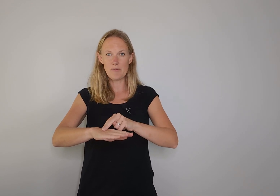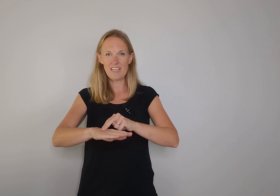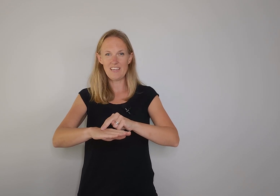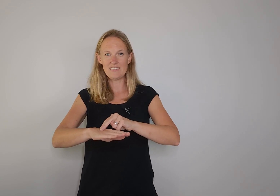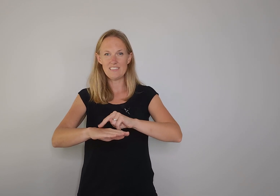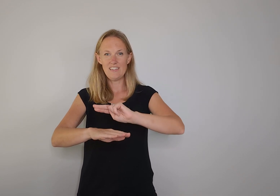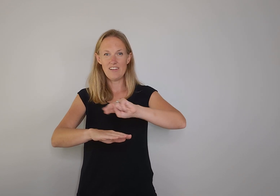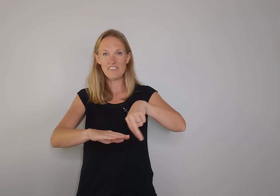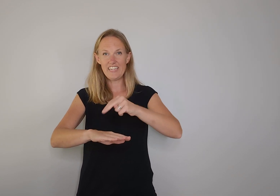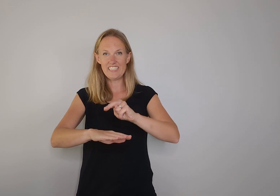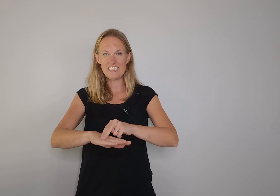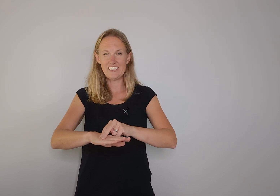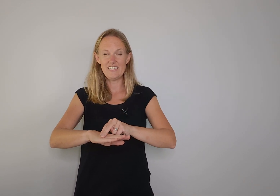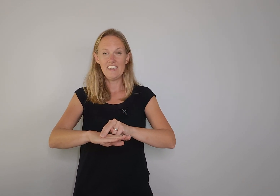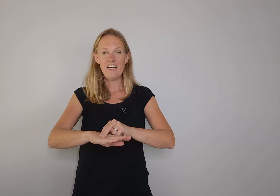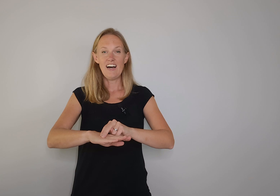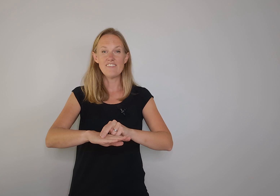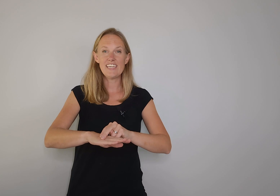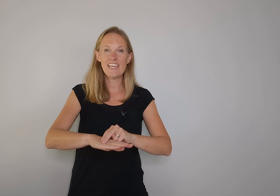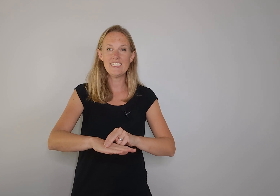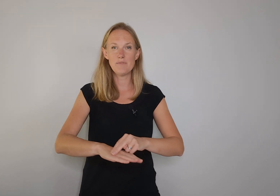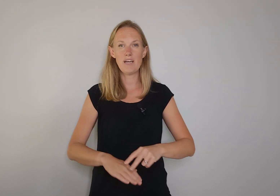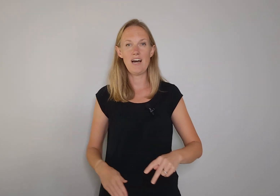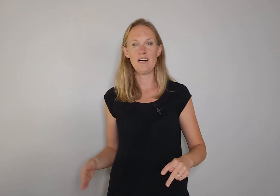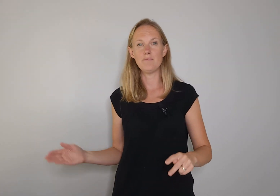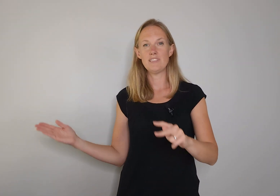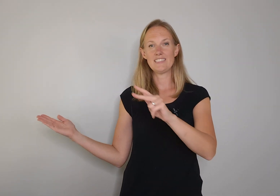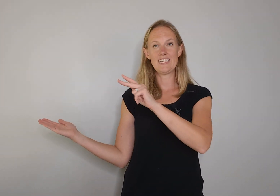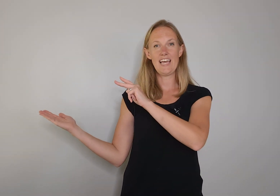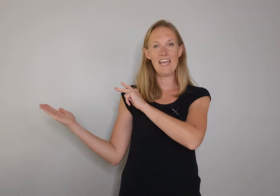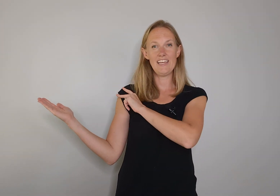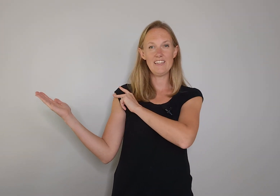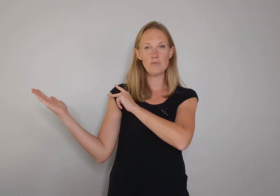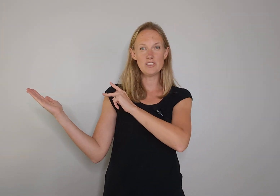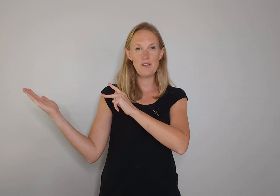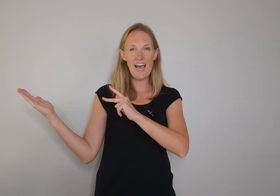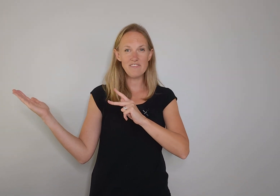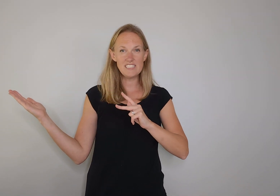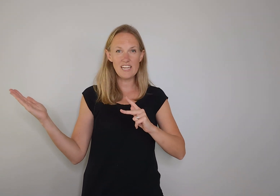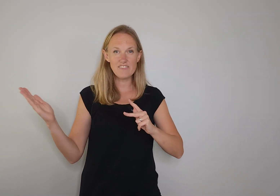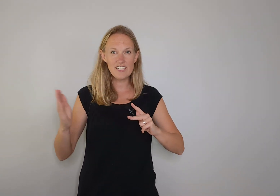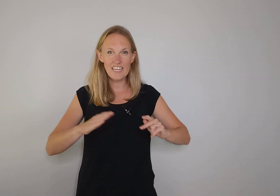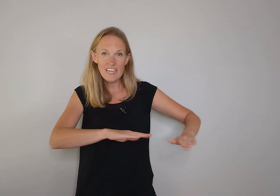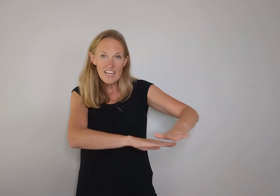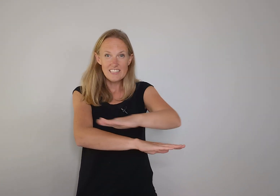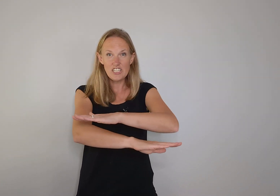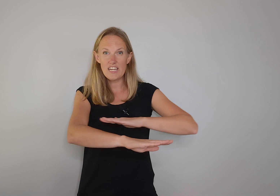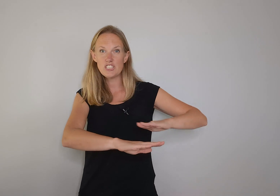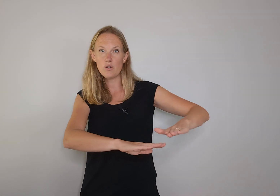non-dominant hand. Every nation of kingdom come. That's a K. You almost do half the sign for king, and you kind of show